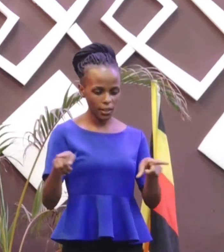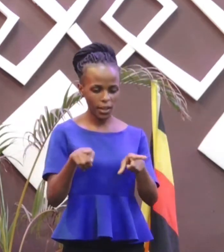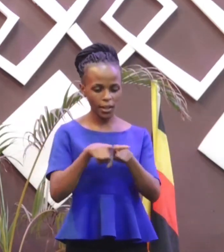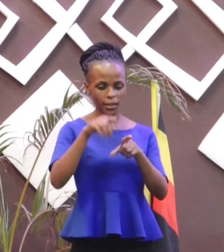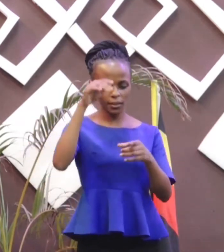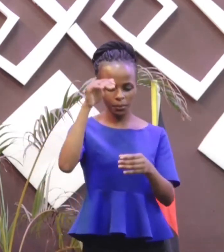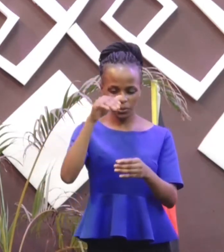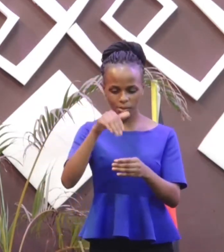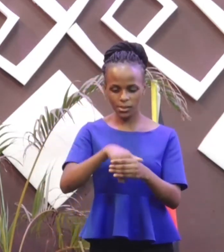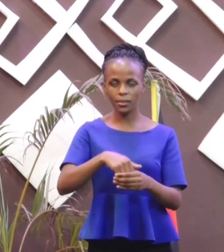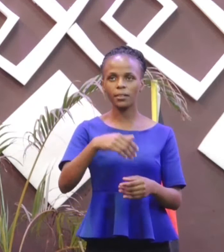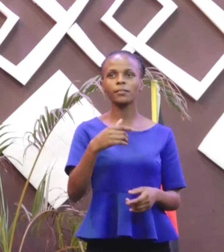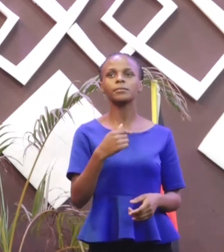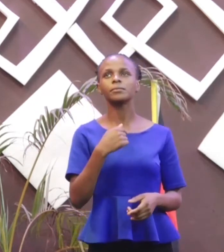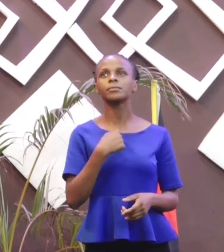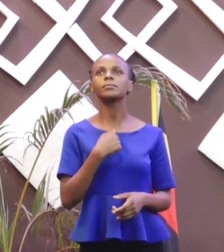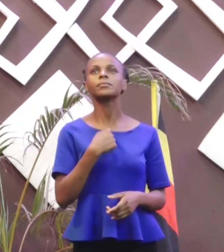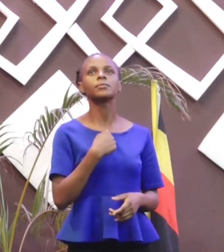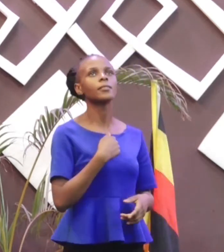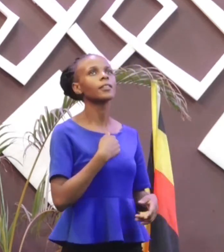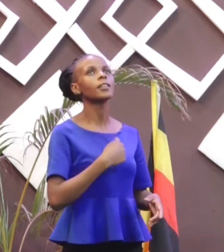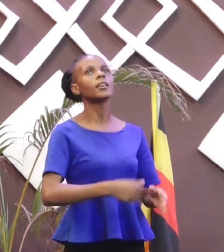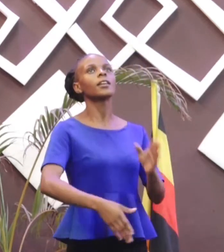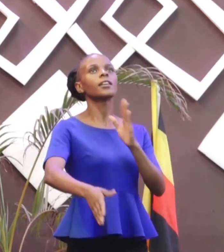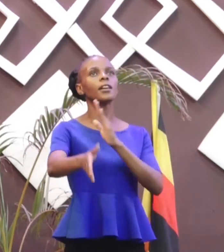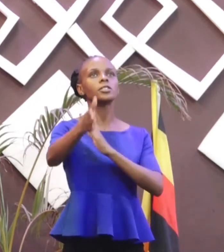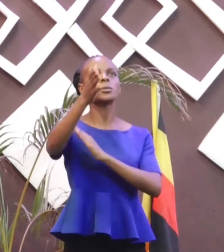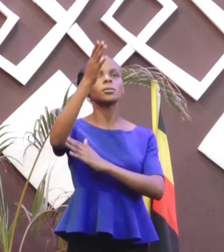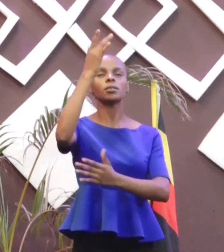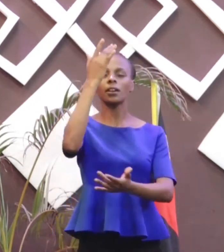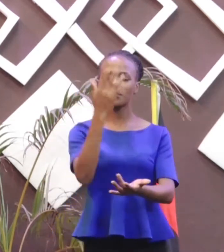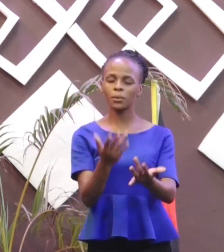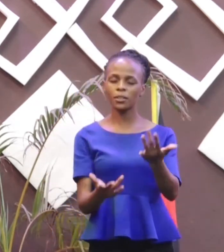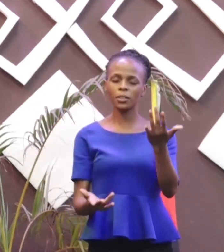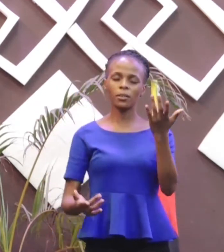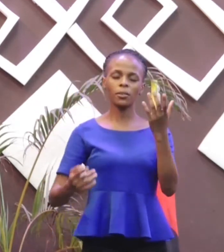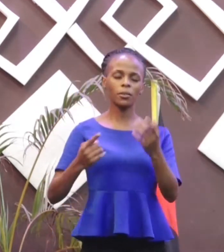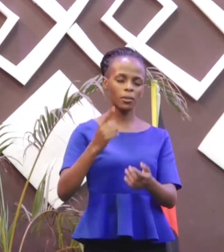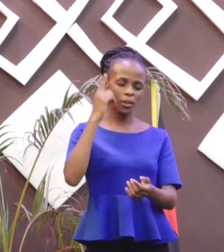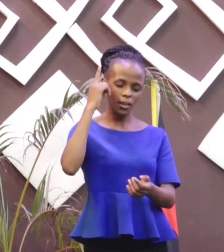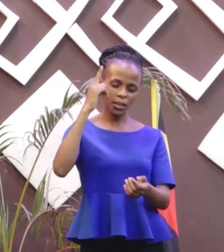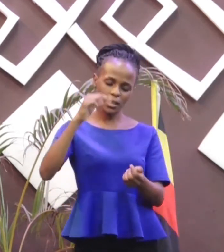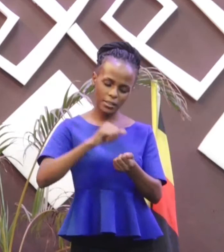Oh Erali munze Erali munze Atonda muliro